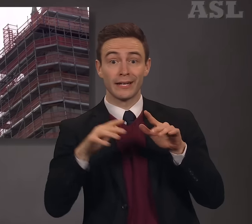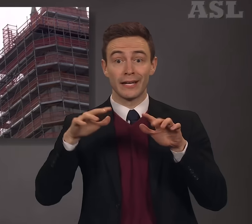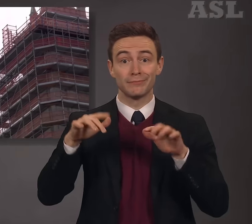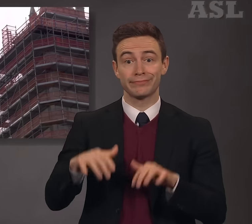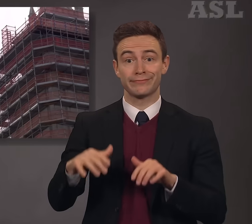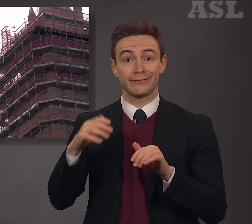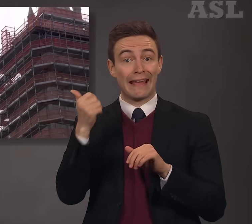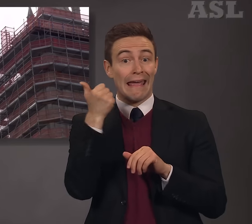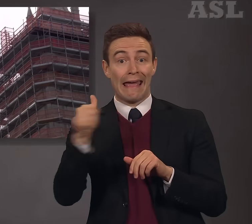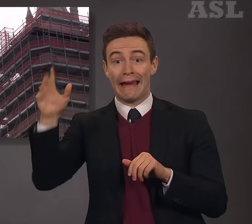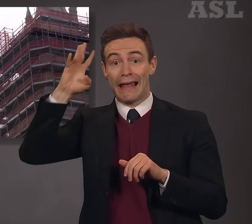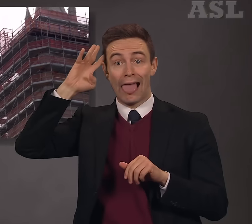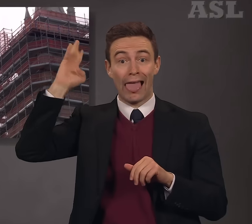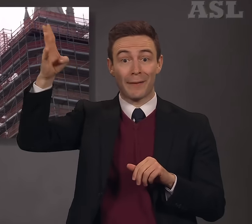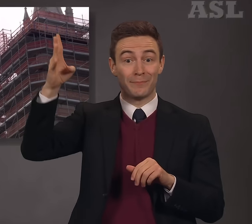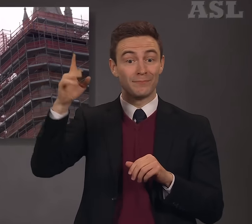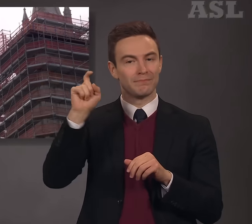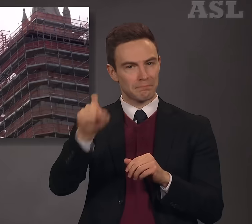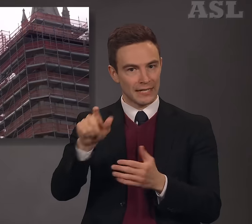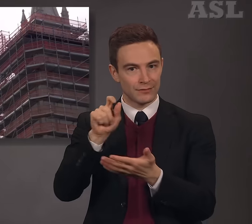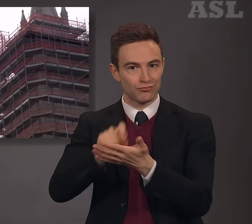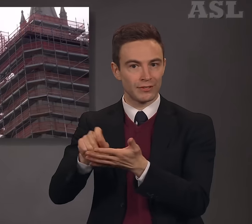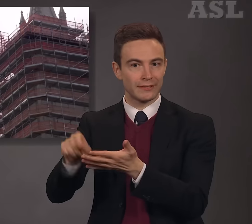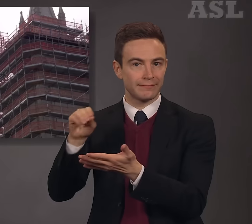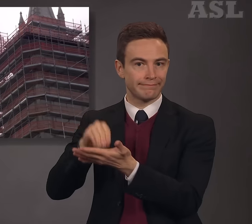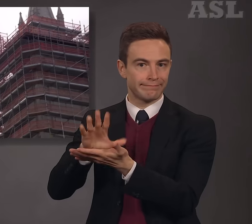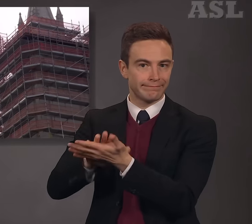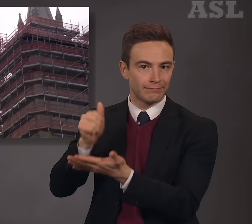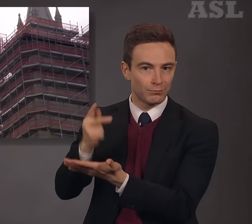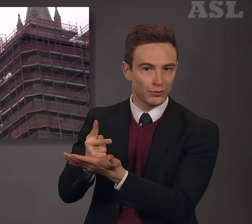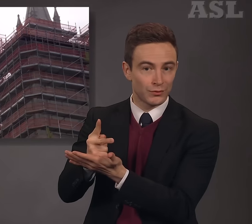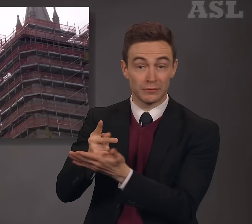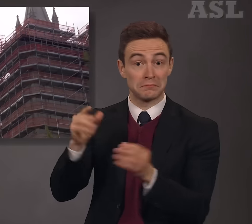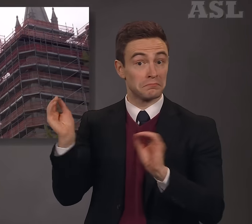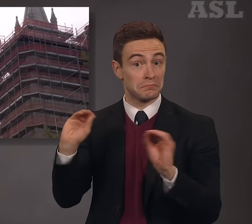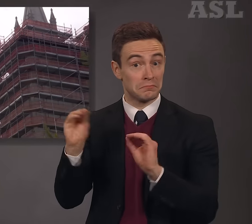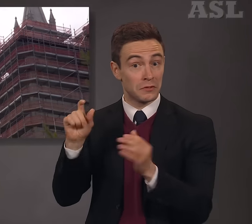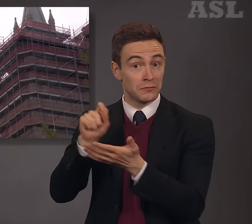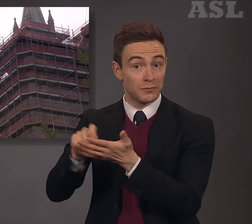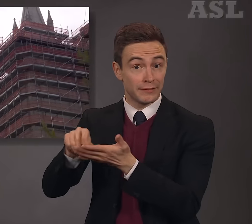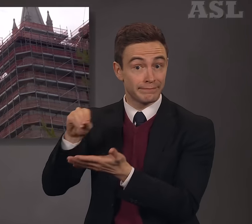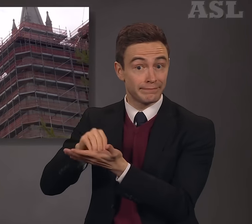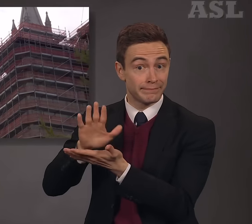or other use of this program without written consent is prohibited.